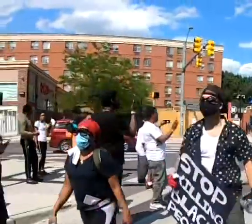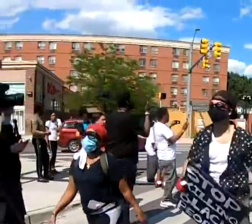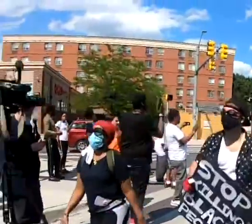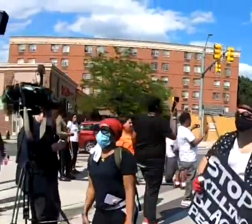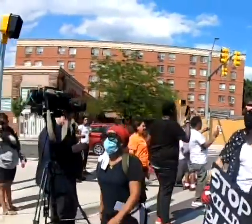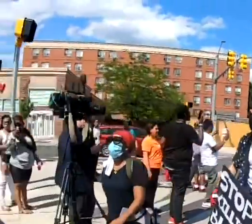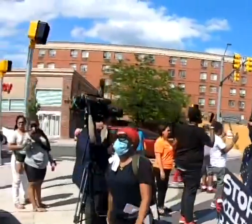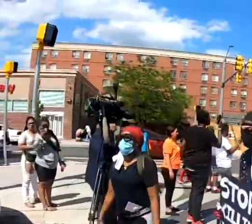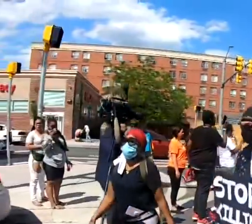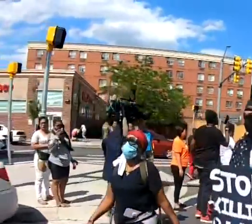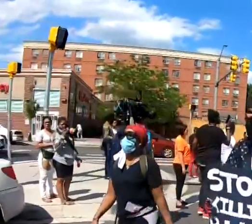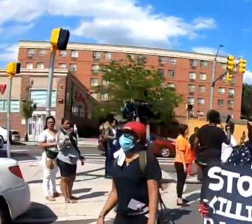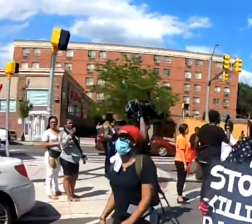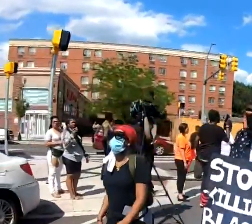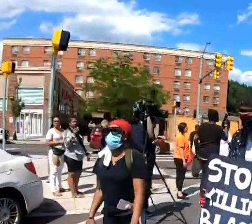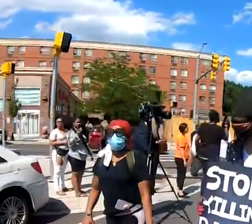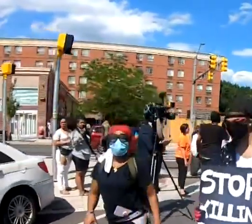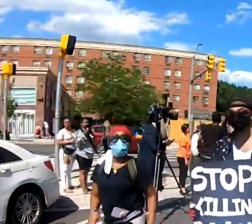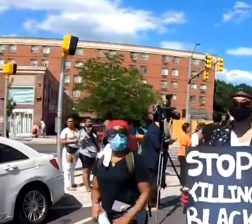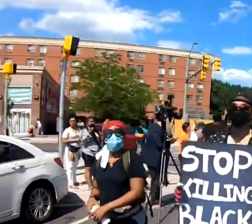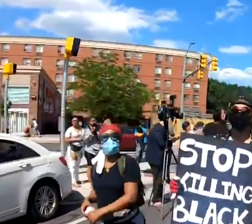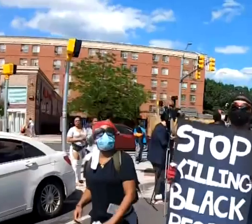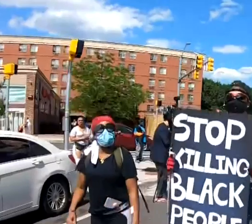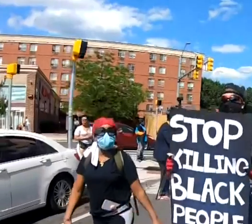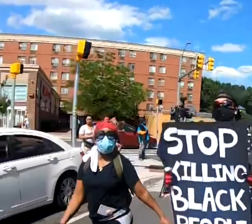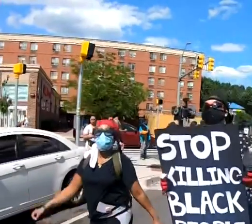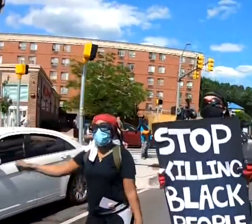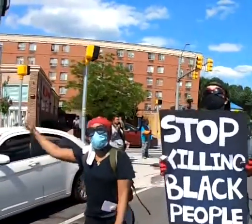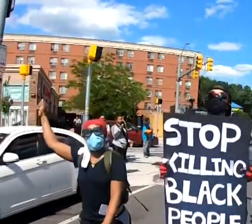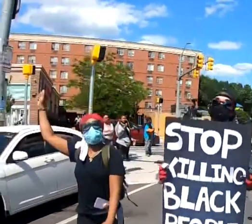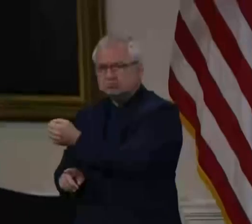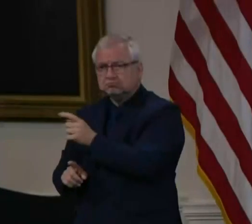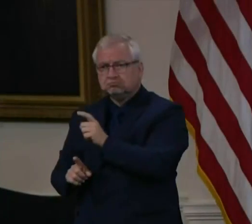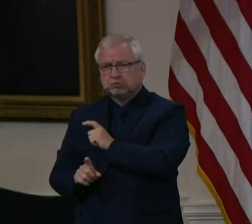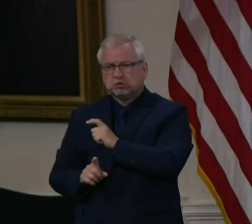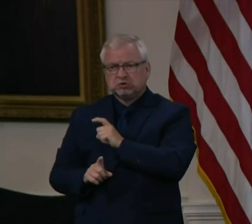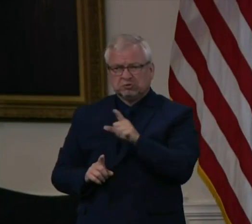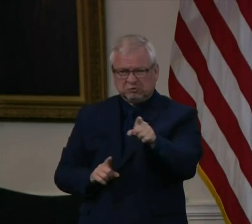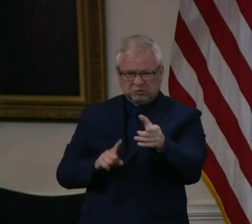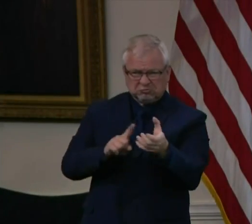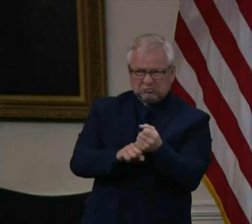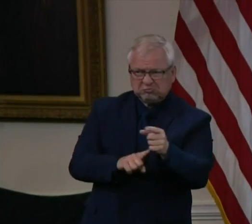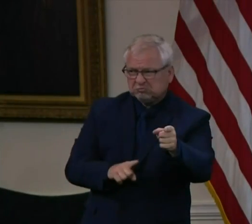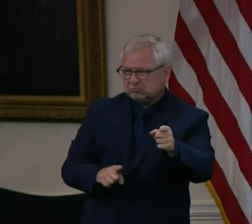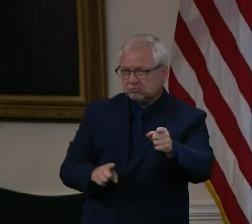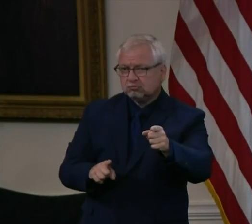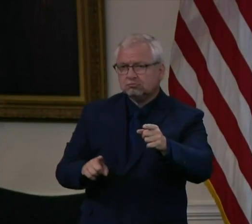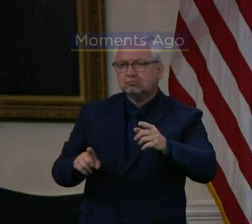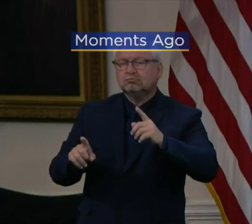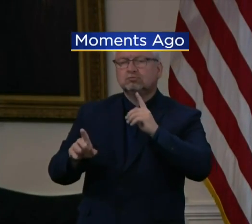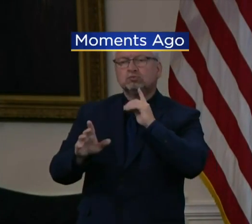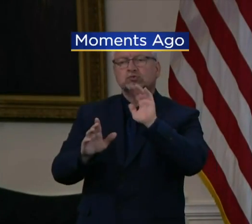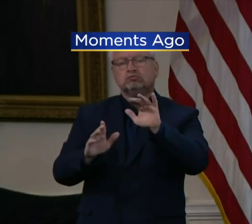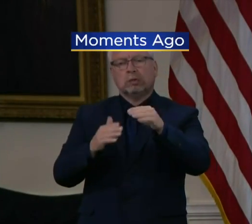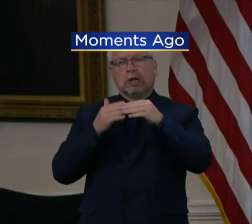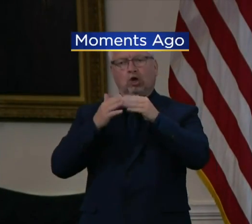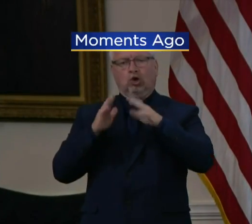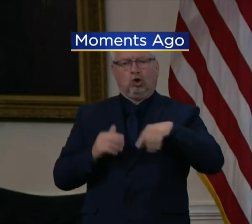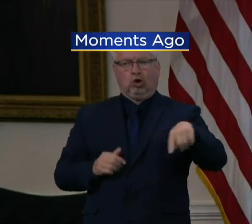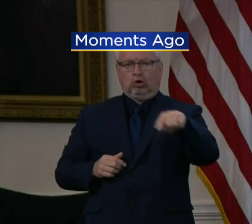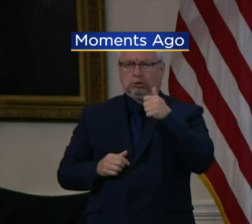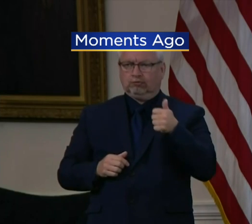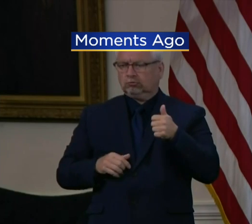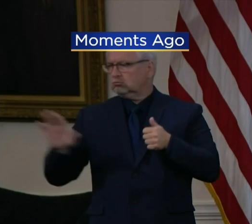PEACE. AND HOGAN PRAISED THE LARGELY PEACEFUL PROTESTS IN BALTIMORE. WHEN YOU SAW THE COMMUNITY LEADERS LEADING THE PEACEFUL PROTESTS,